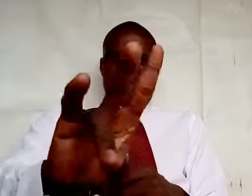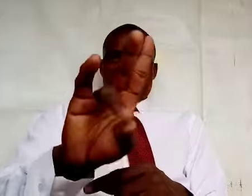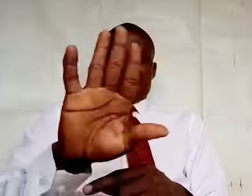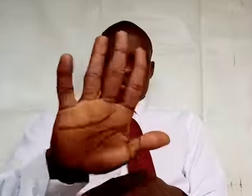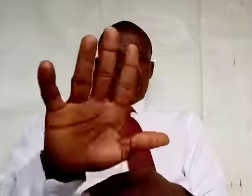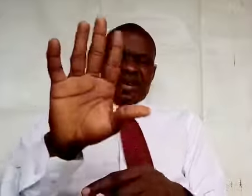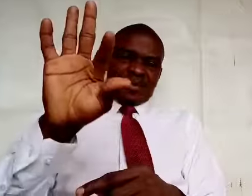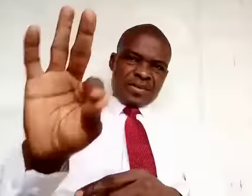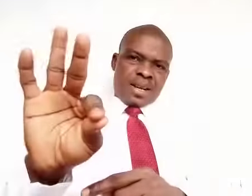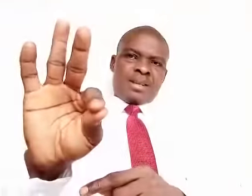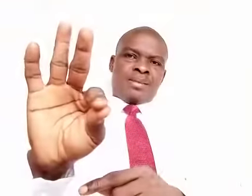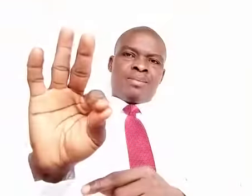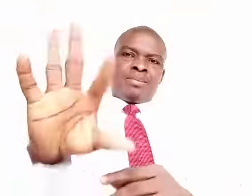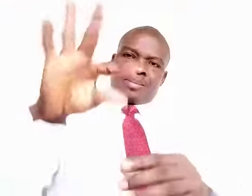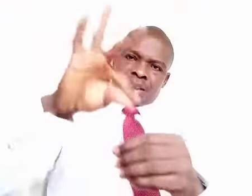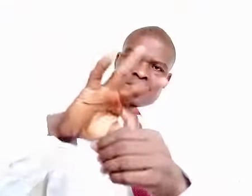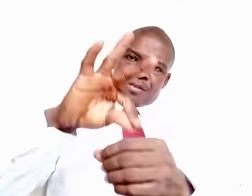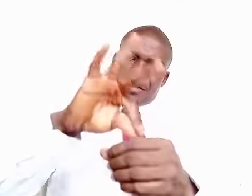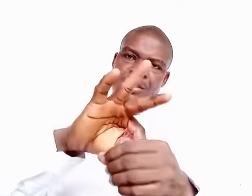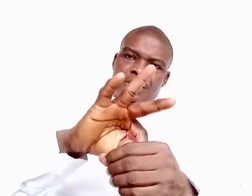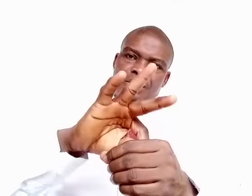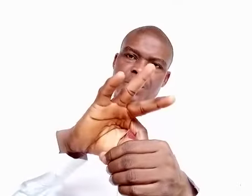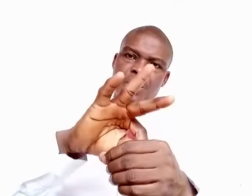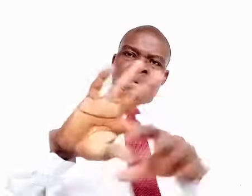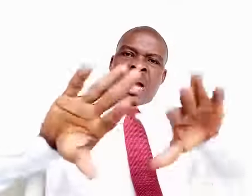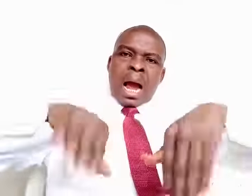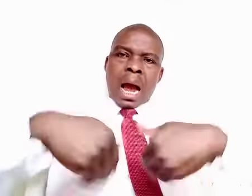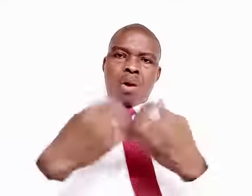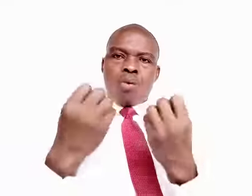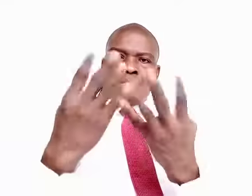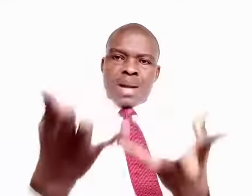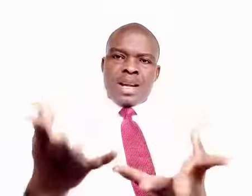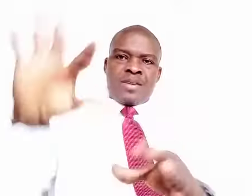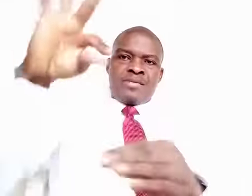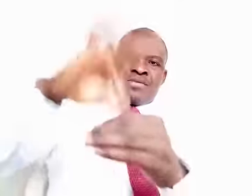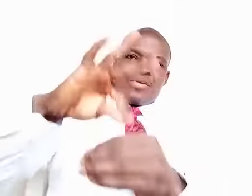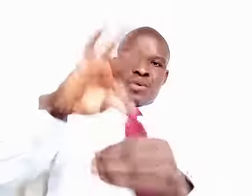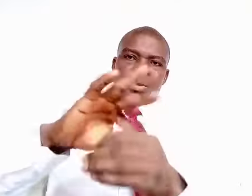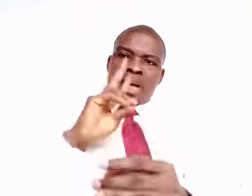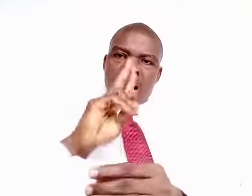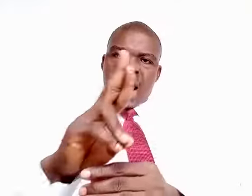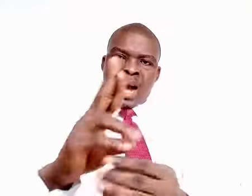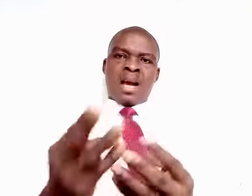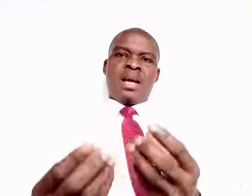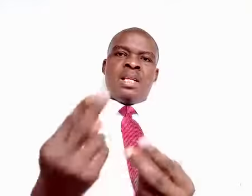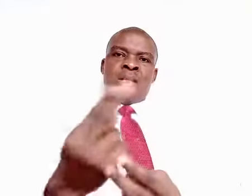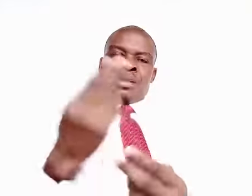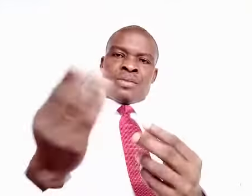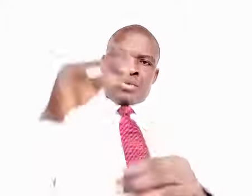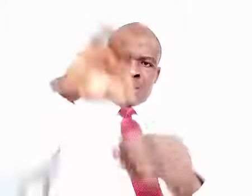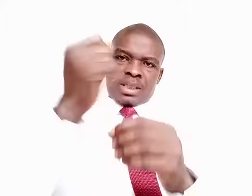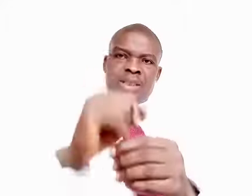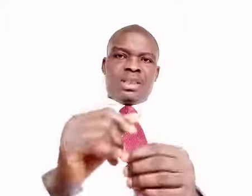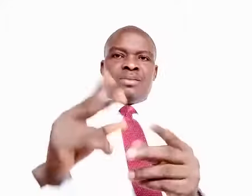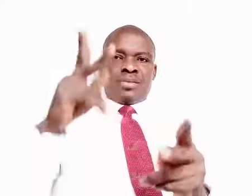115 759 23 votes respectively. How many votes were polled in favor of the third candidate? Let us listen